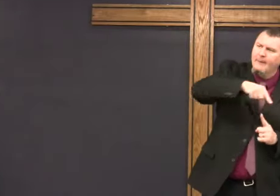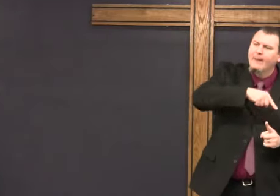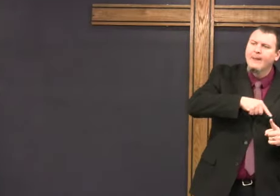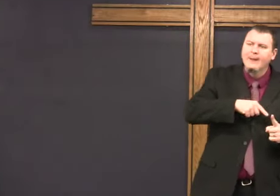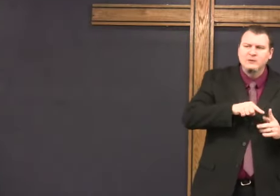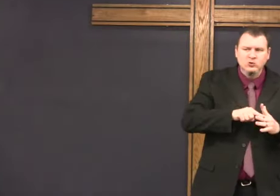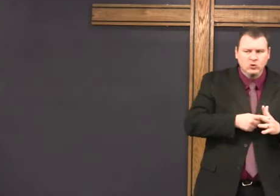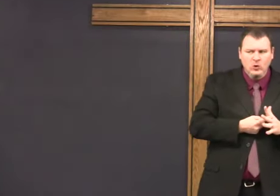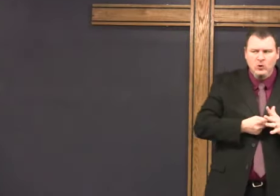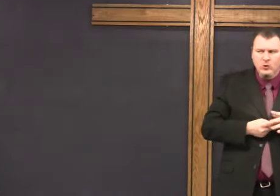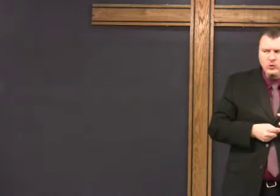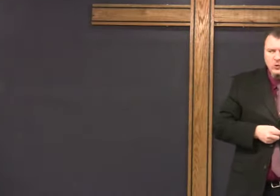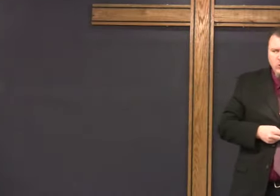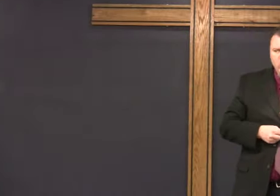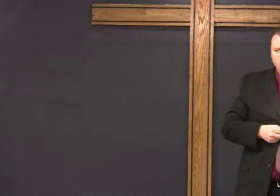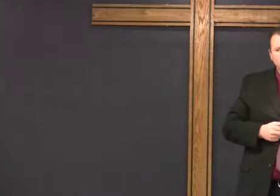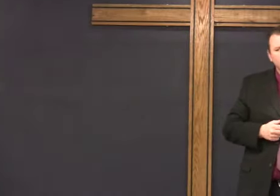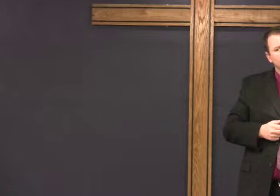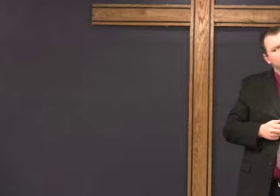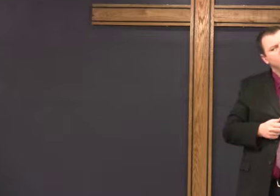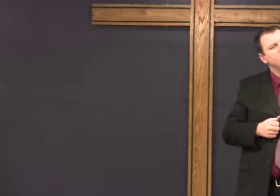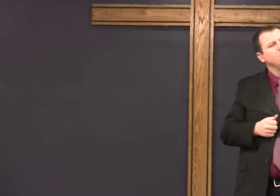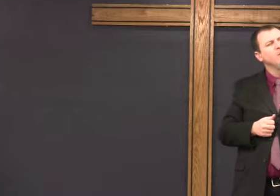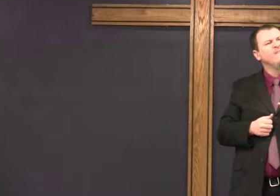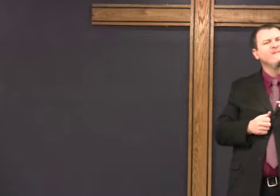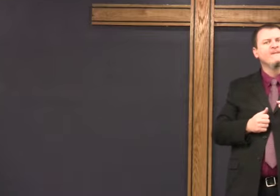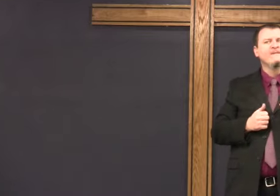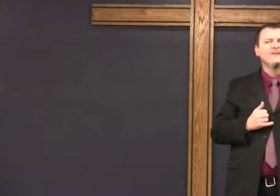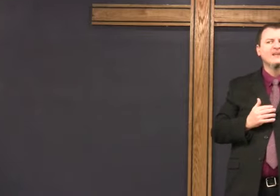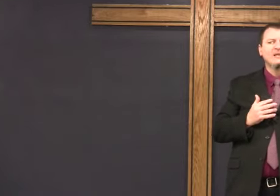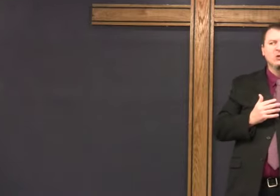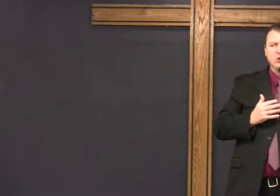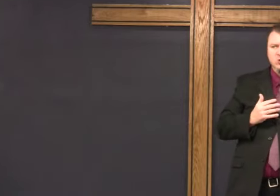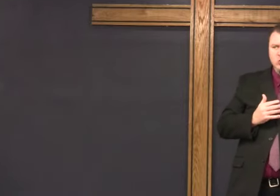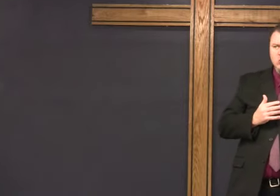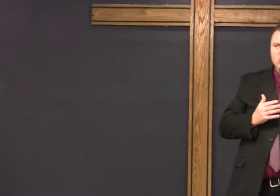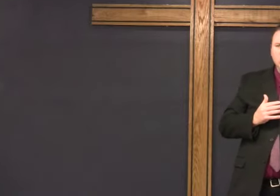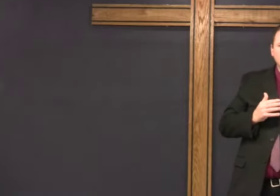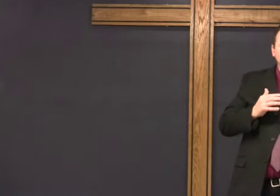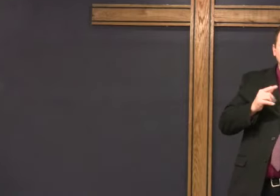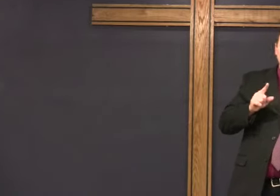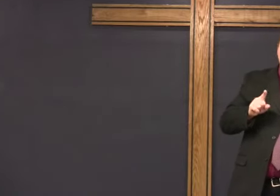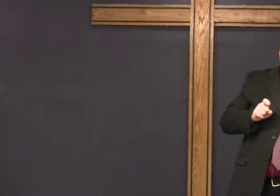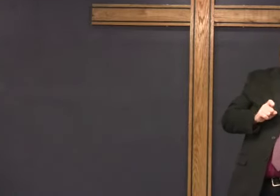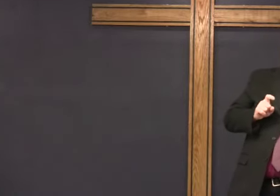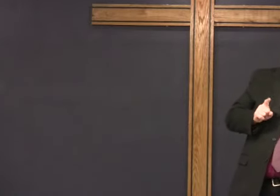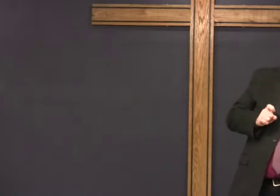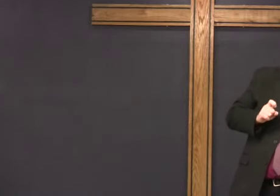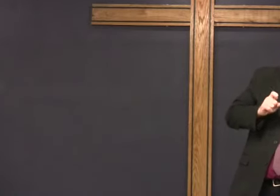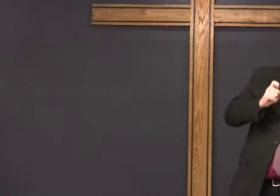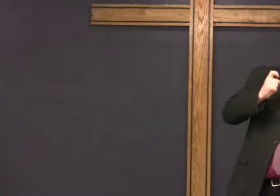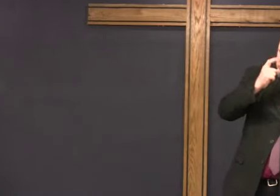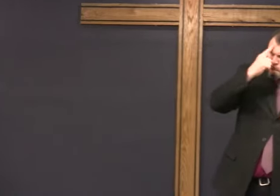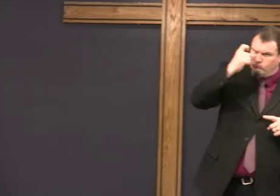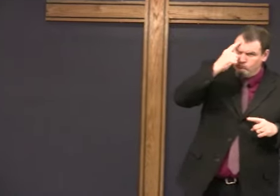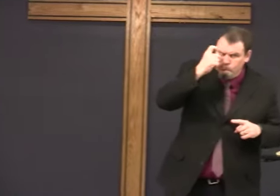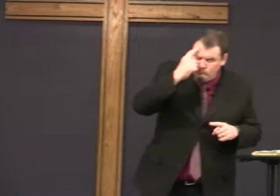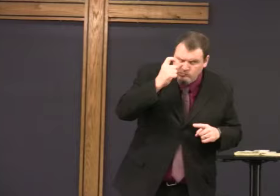Nehemiah was not fearful, but everyone around him was starting to get afraid and questioning